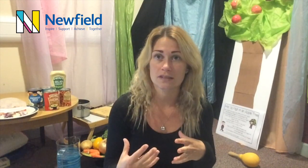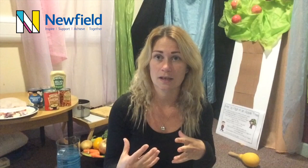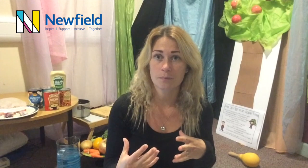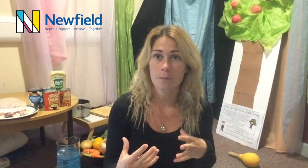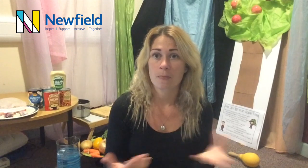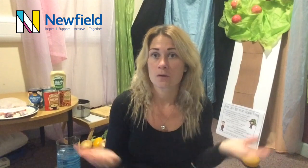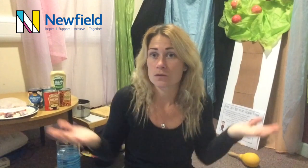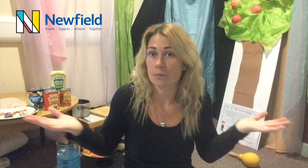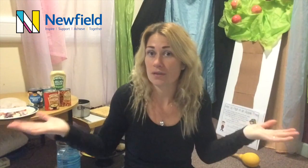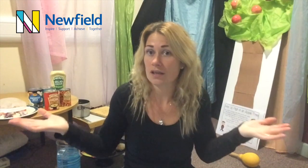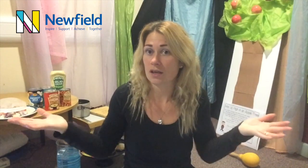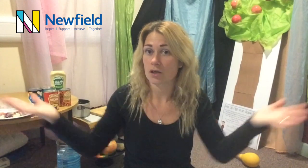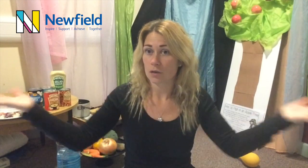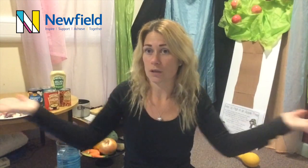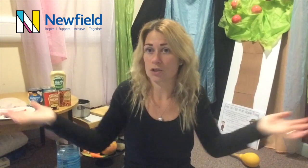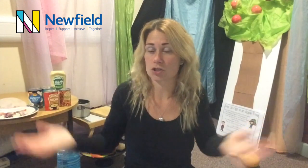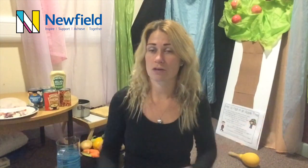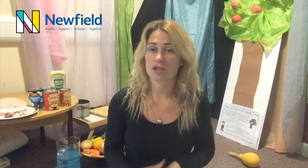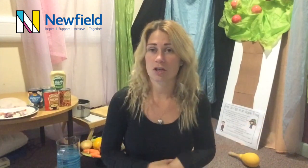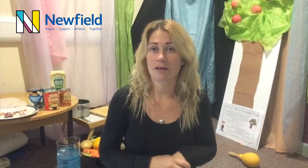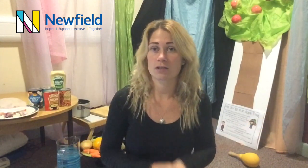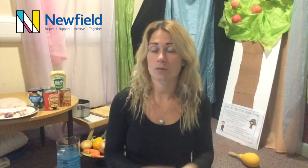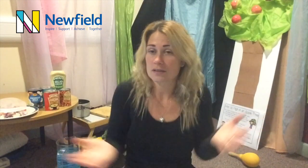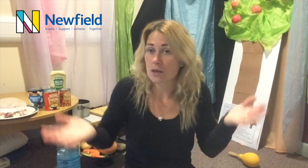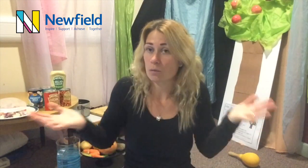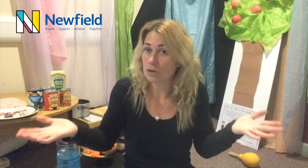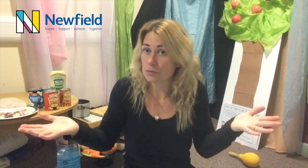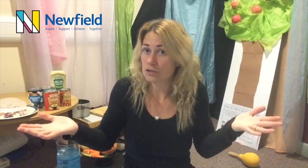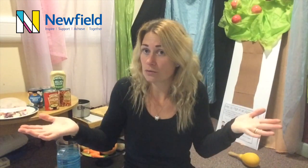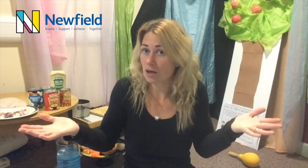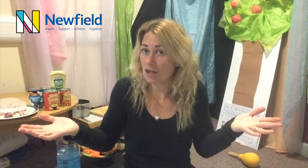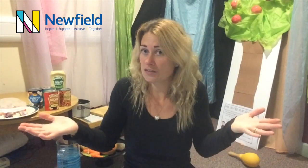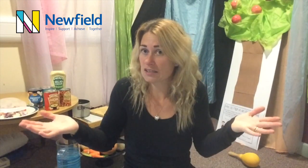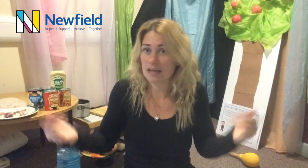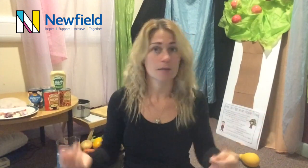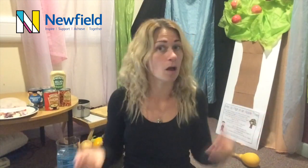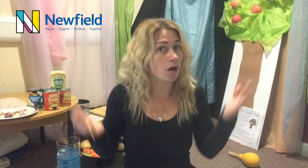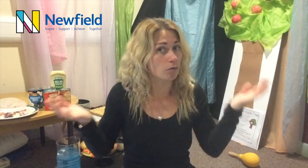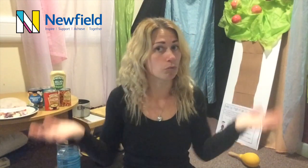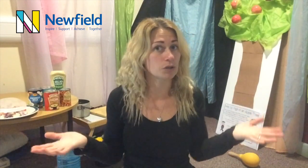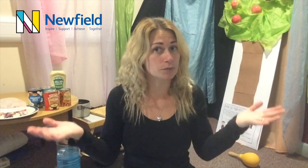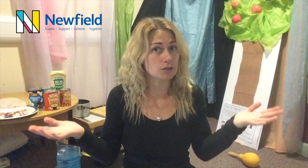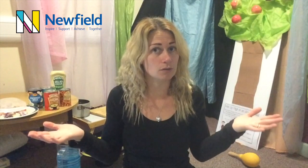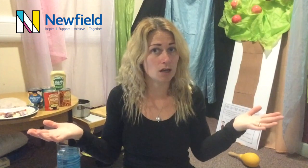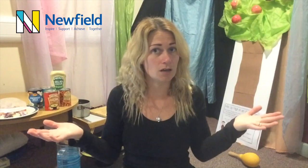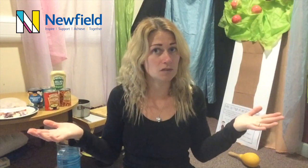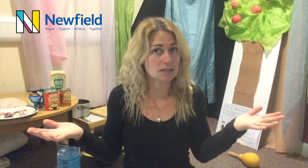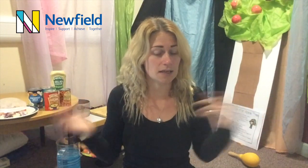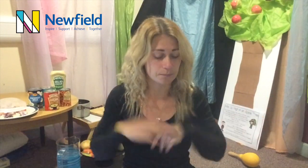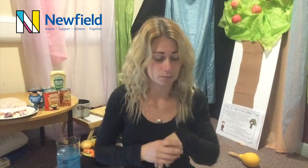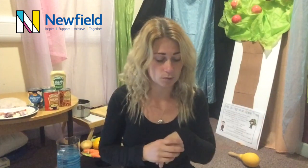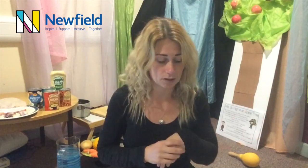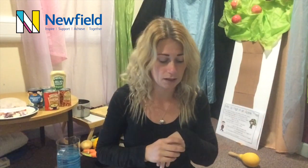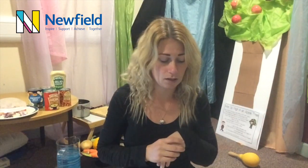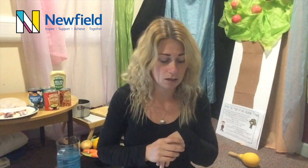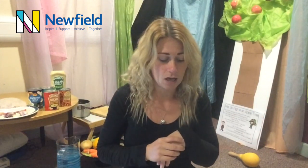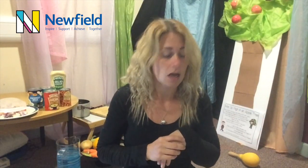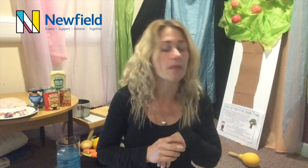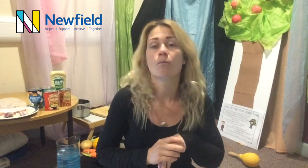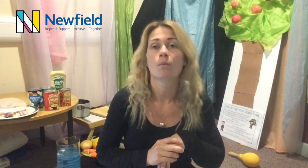time? So I'm thinking we can just stretch our hands up and say, what do we do at harvest time? What do we do at harvest time? Okay, and then